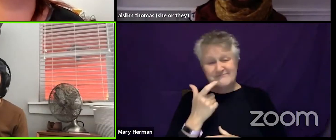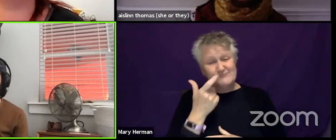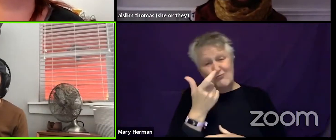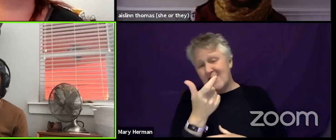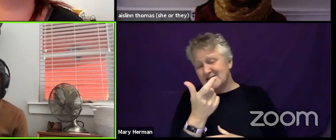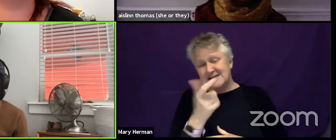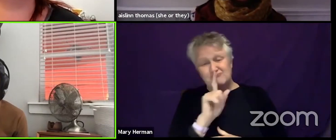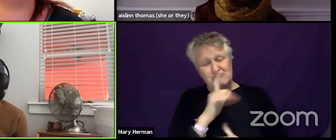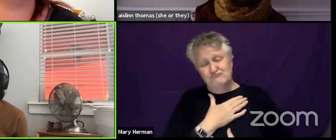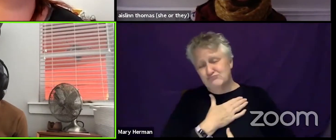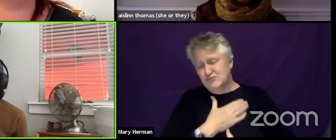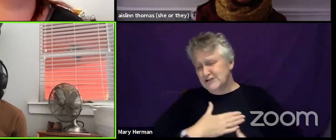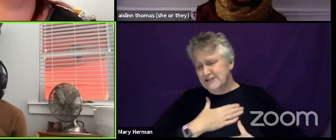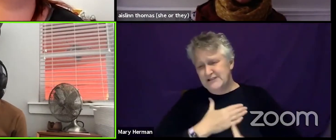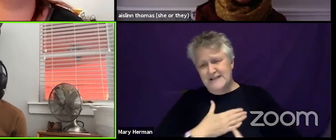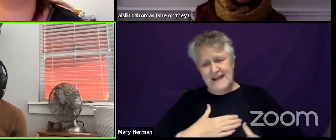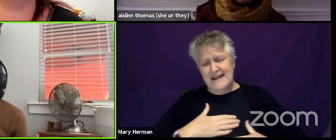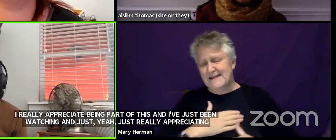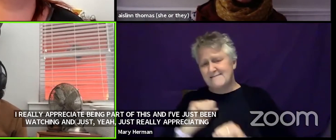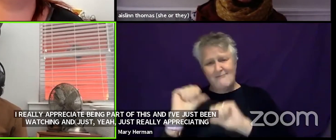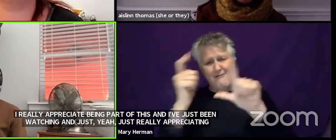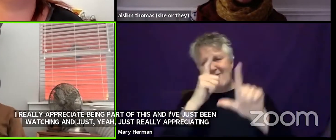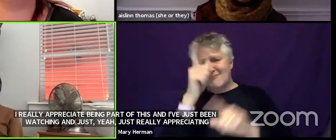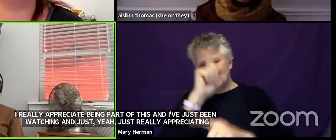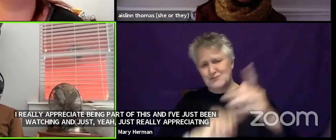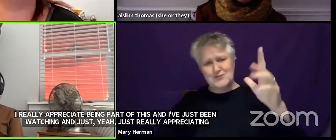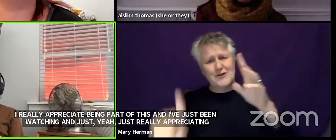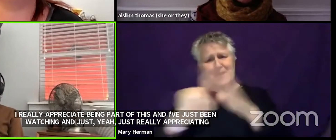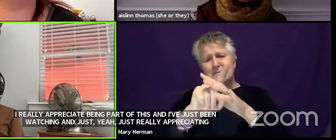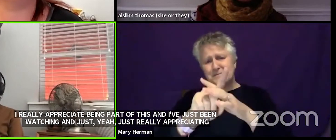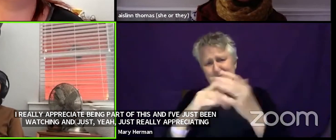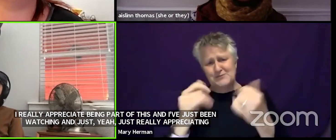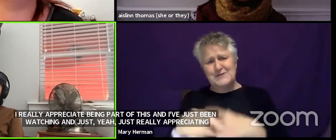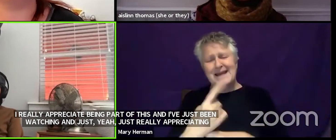really appreciating everybody who showed up for this.